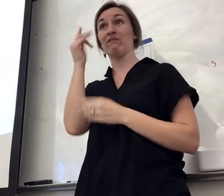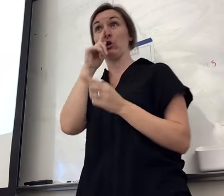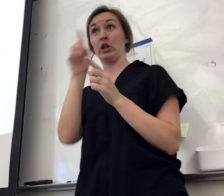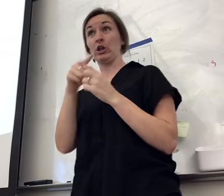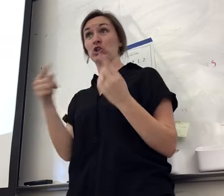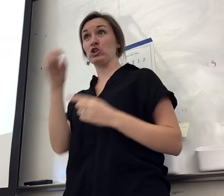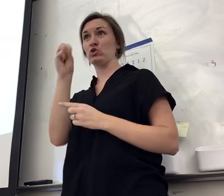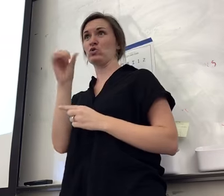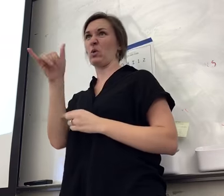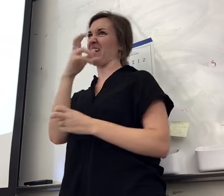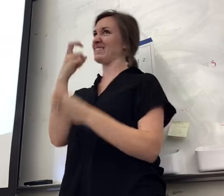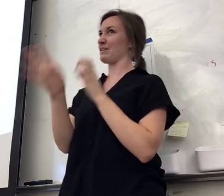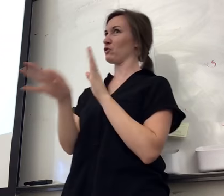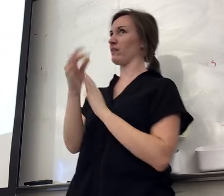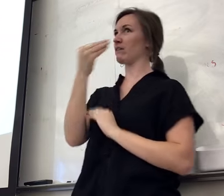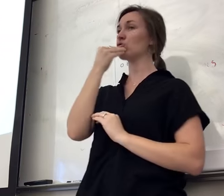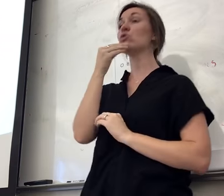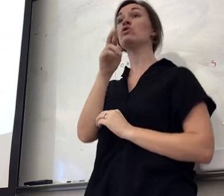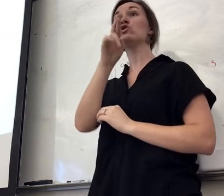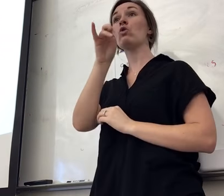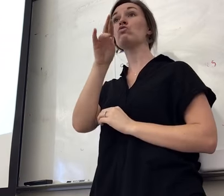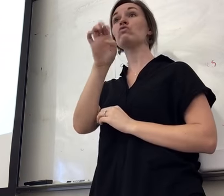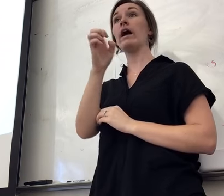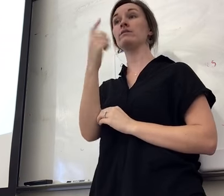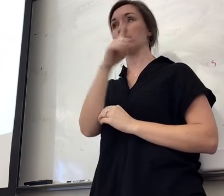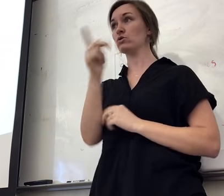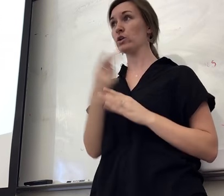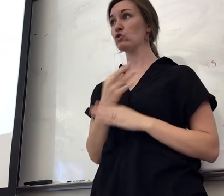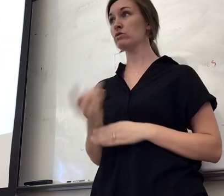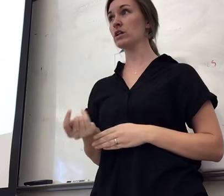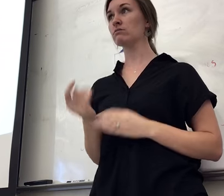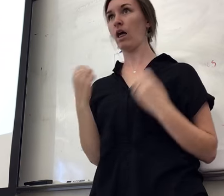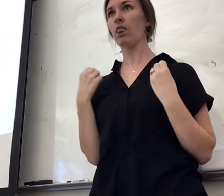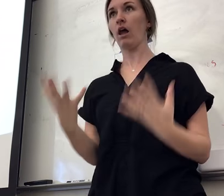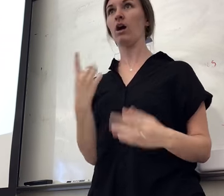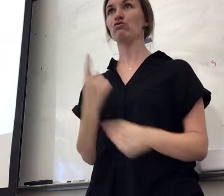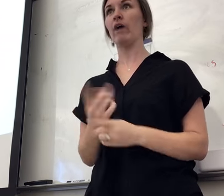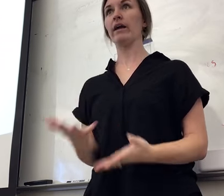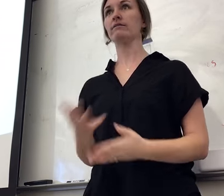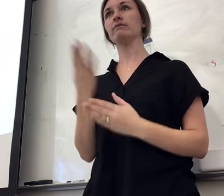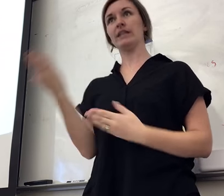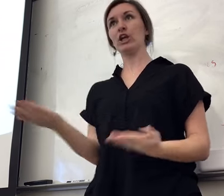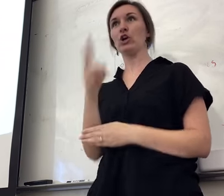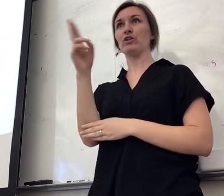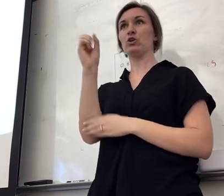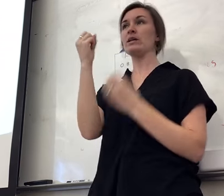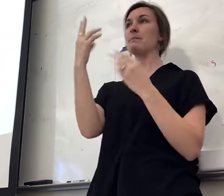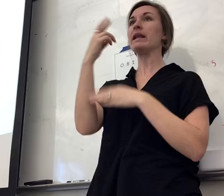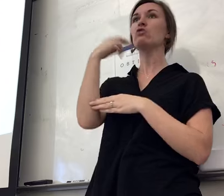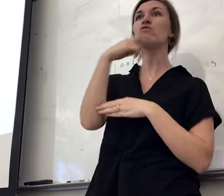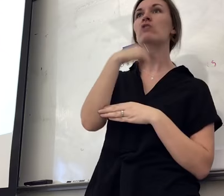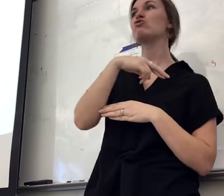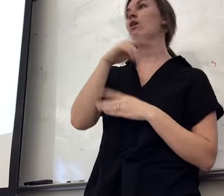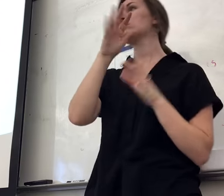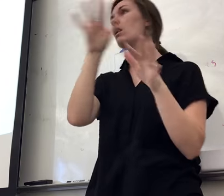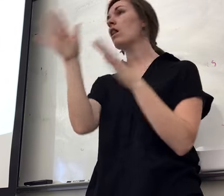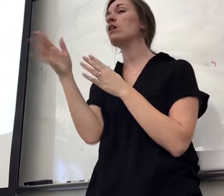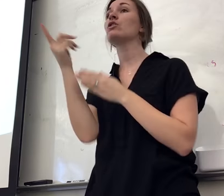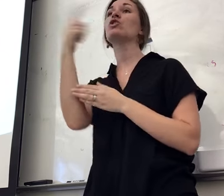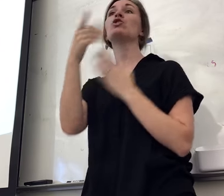hand, rice, do people use rice? A lot in the United States. You might not have noticed, but your local food